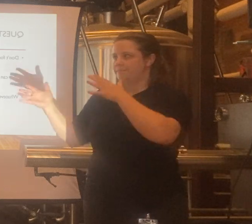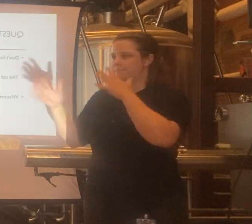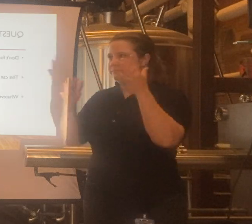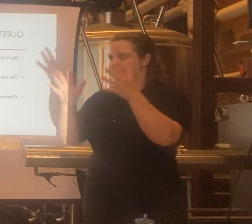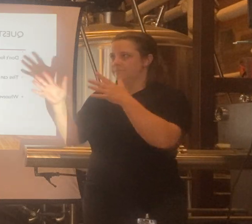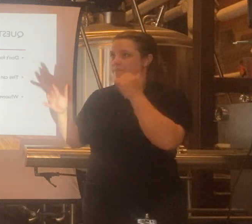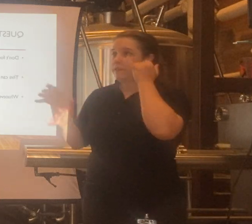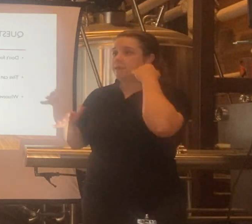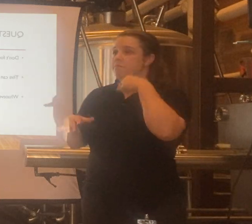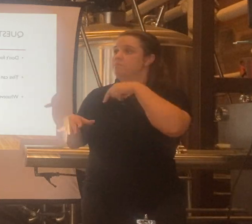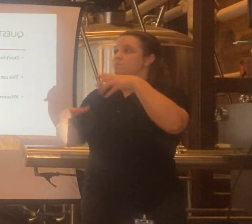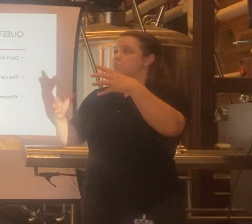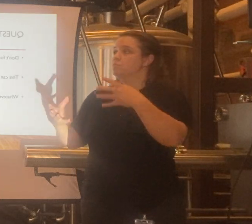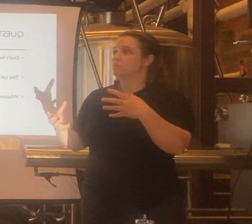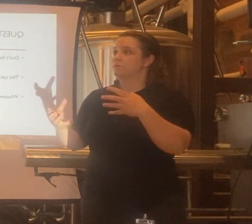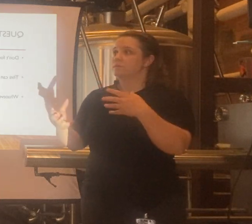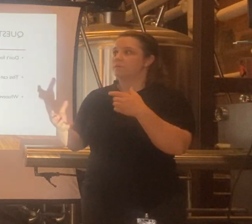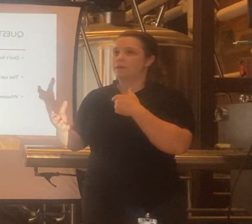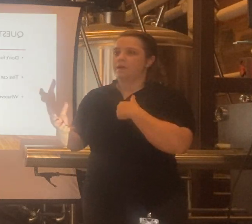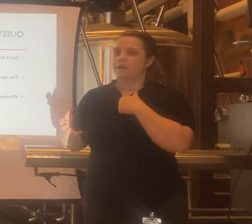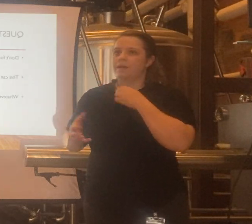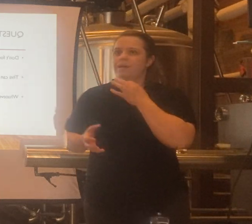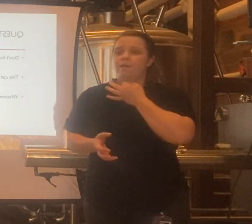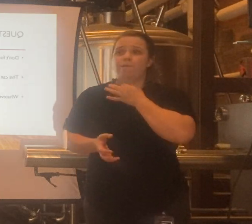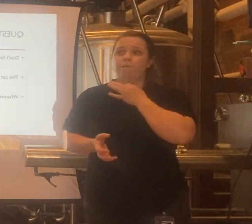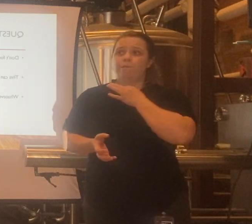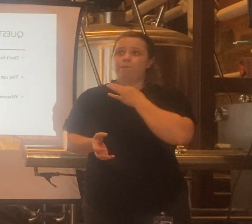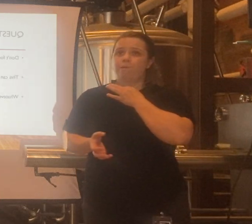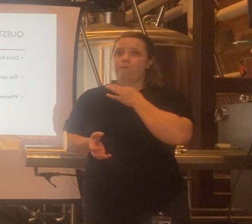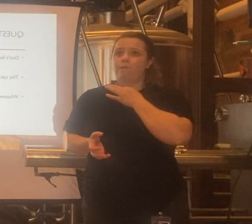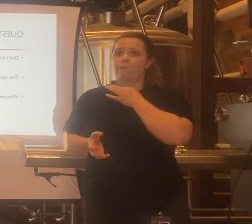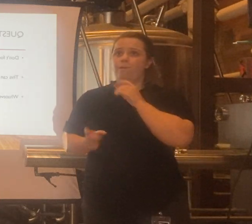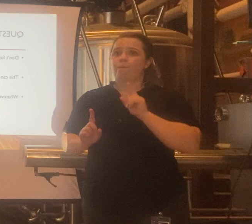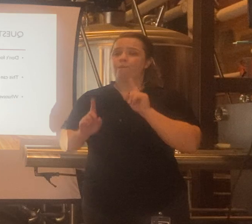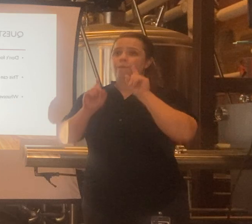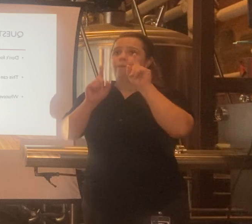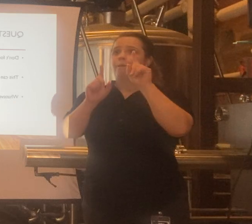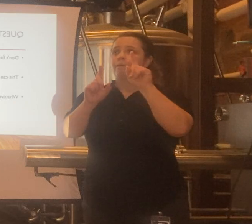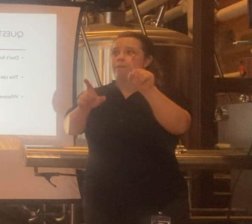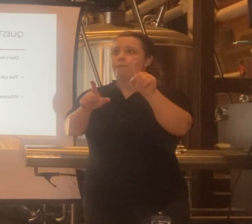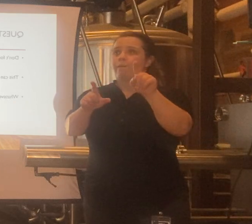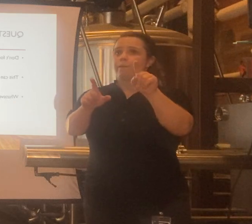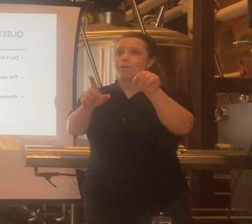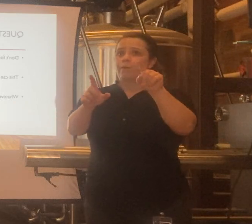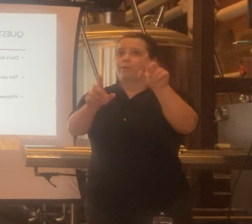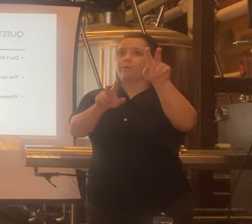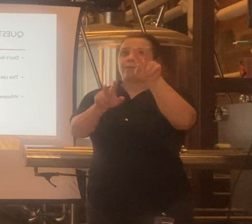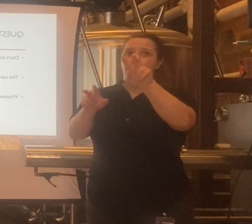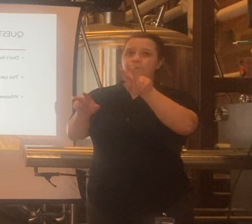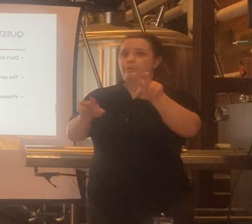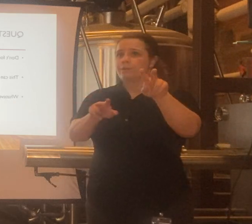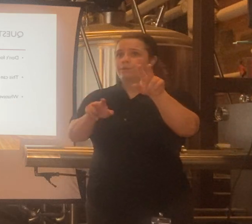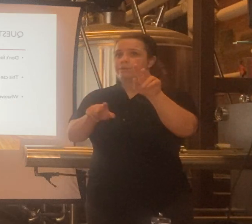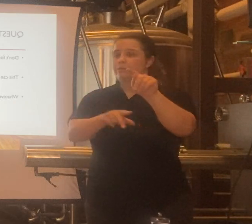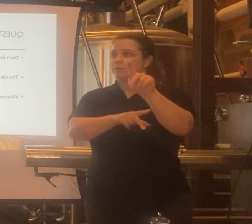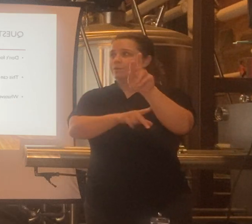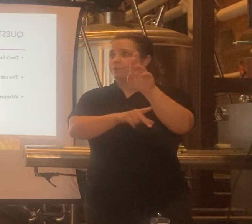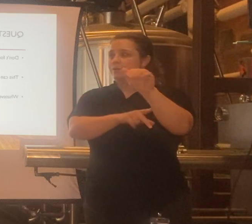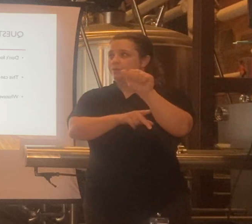So if y'all want, I'm really curious. Let's go check out this trailer he has. He can pop it open